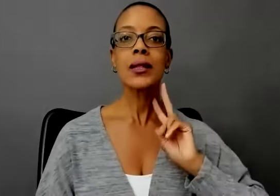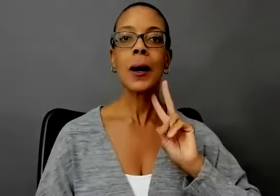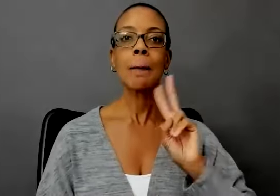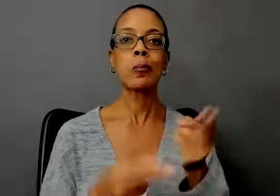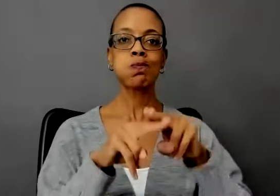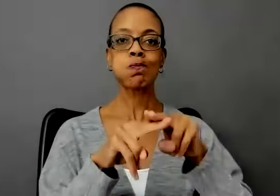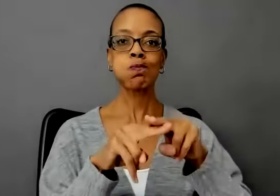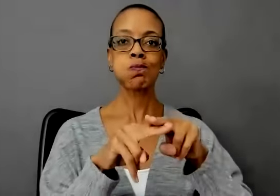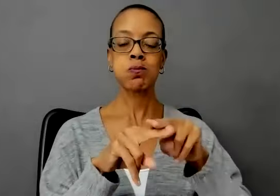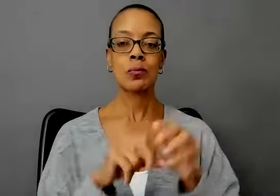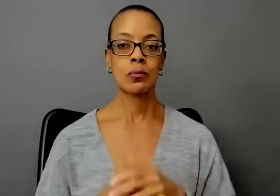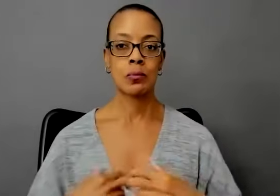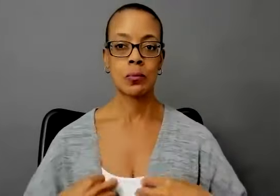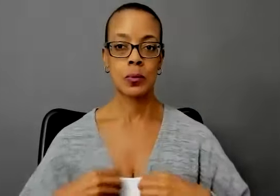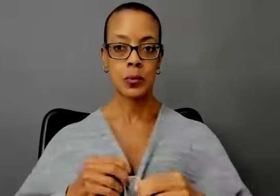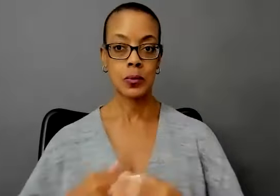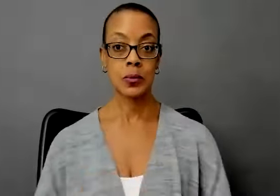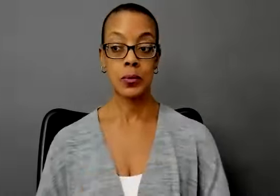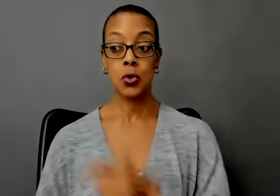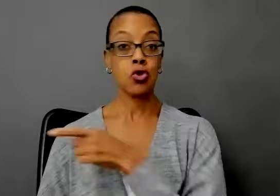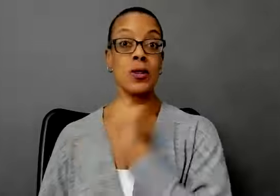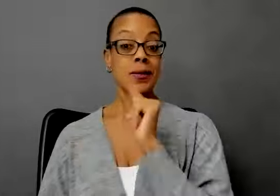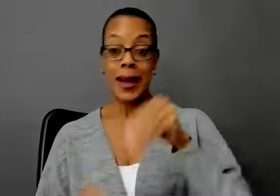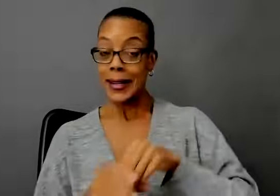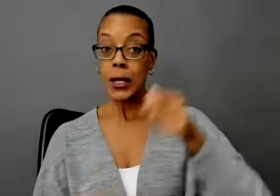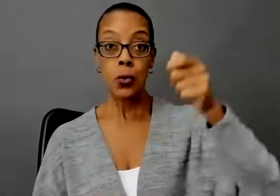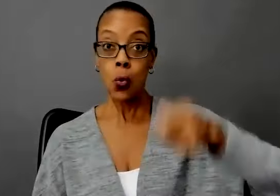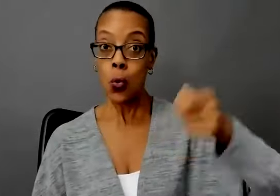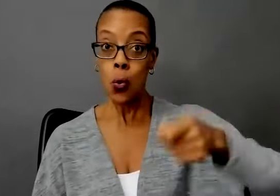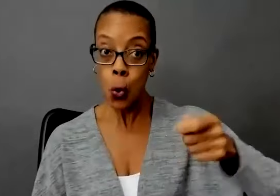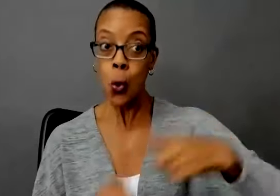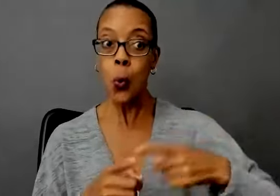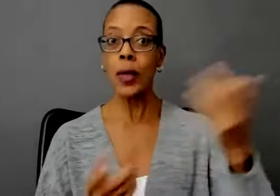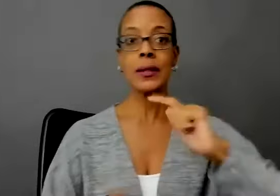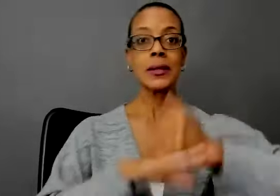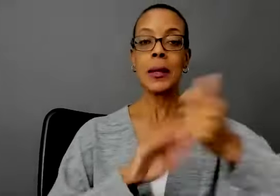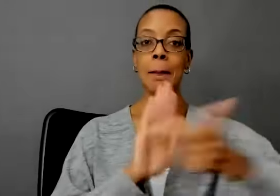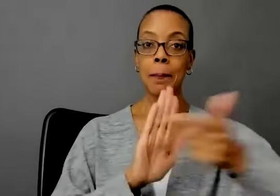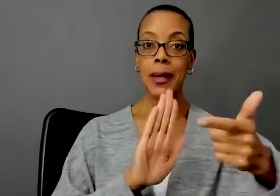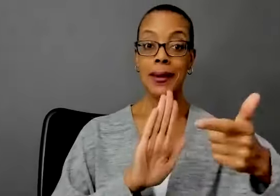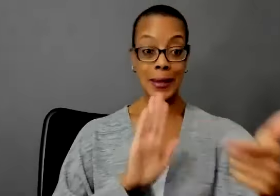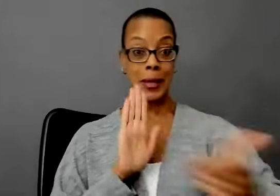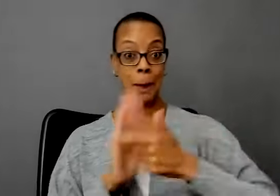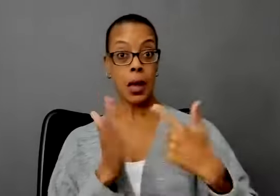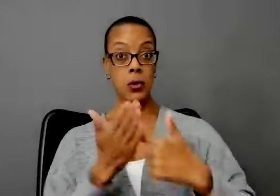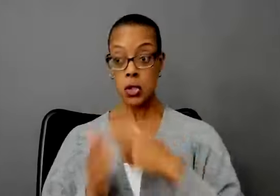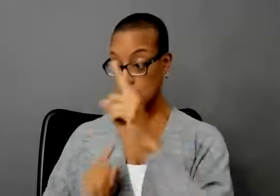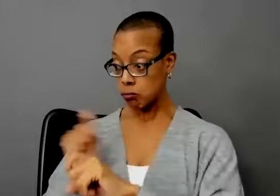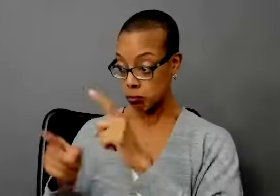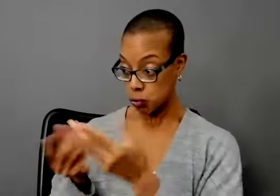Crown asked for a publication ban at the start of the assault case, and the ban was not discussed with her. Therefore, she could not